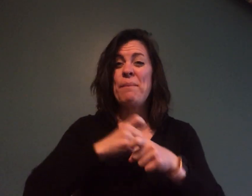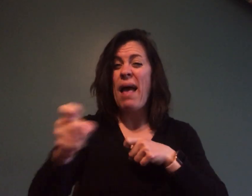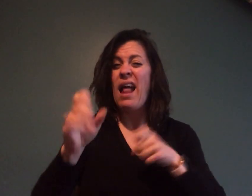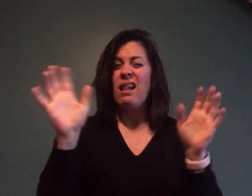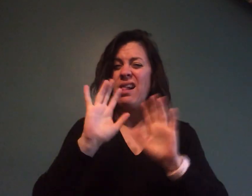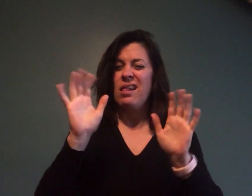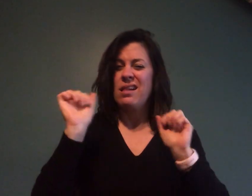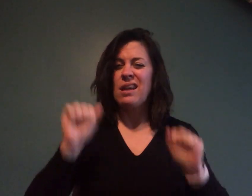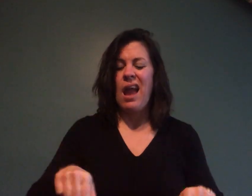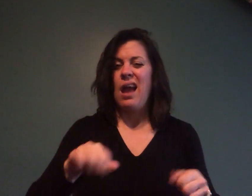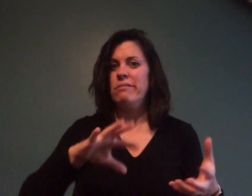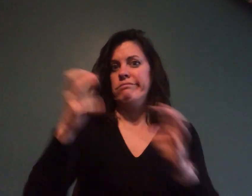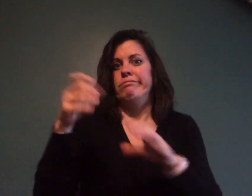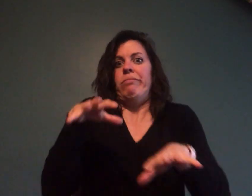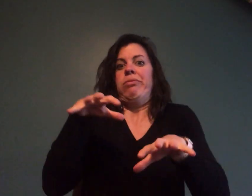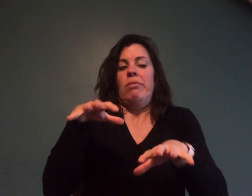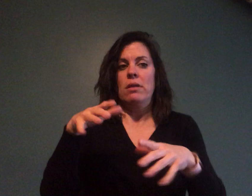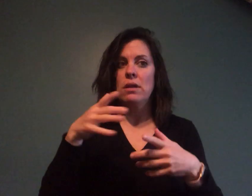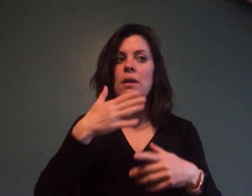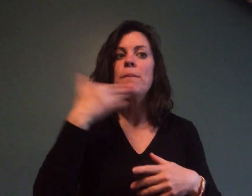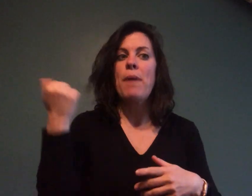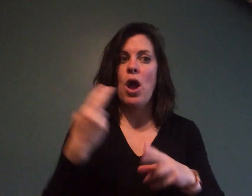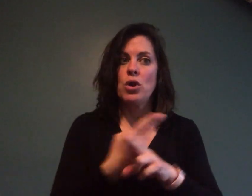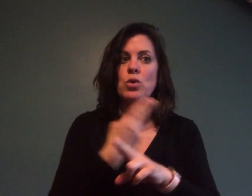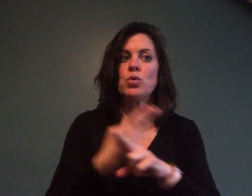are all good points to